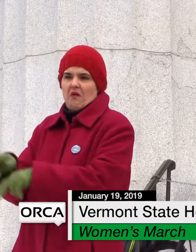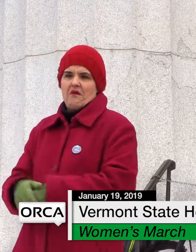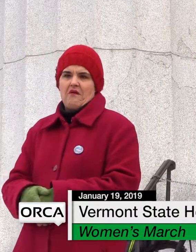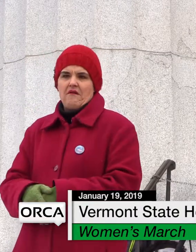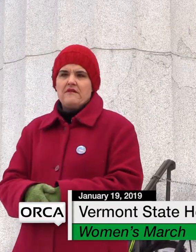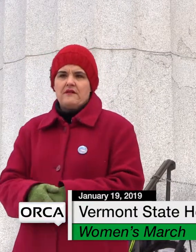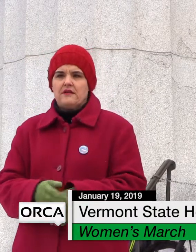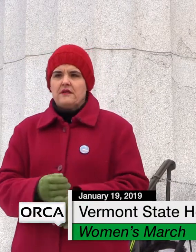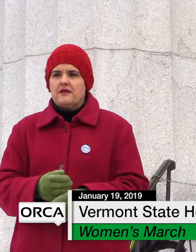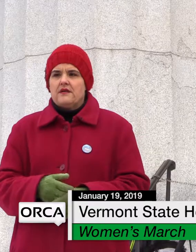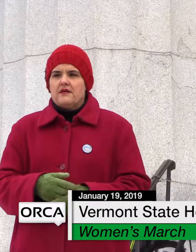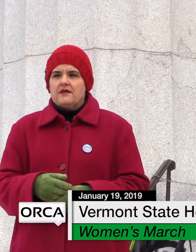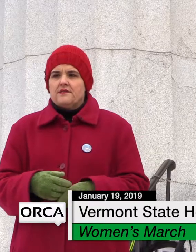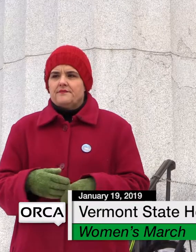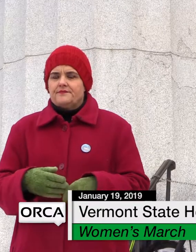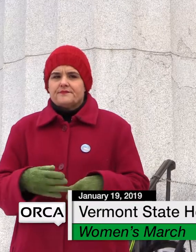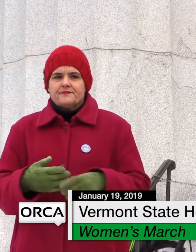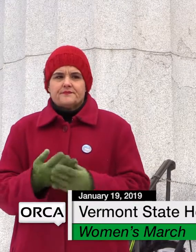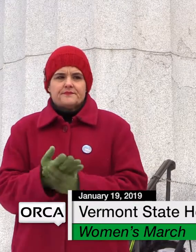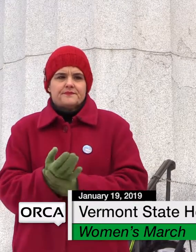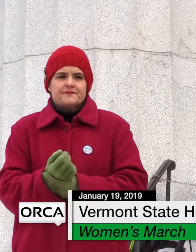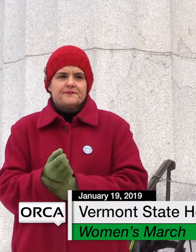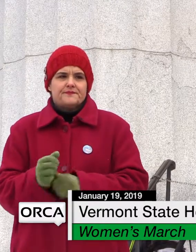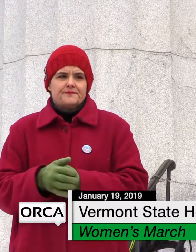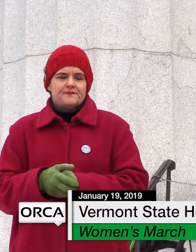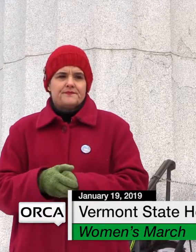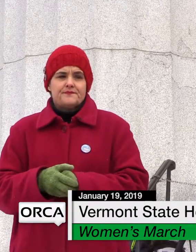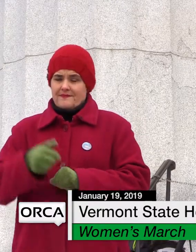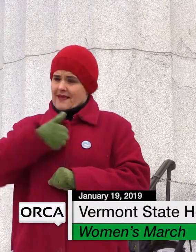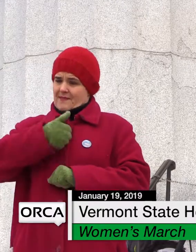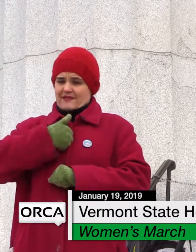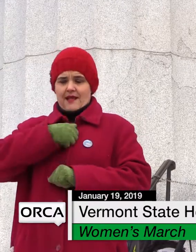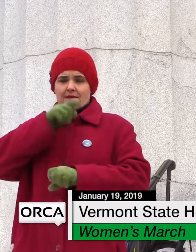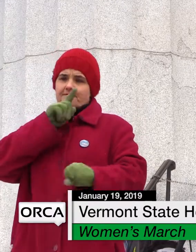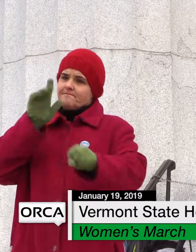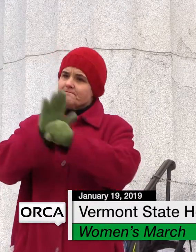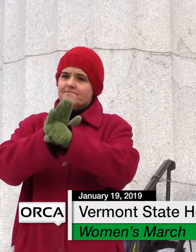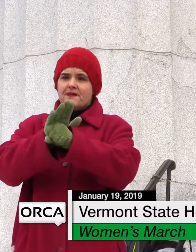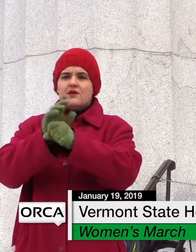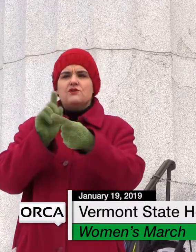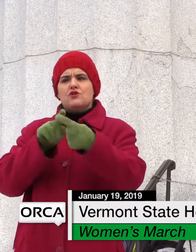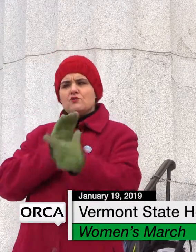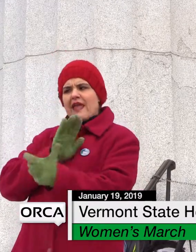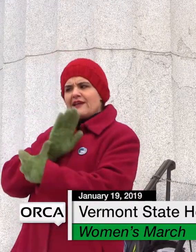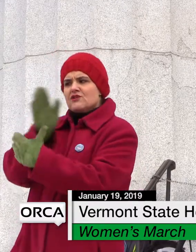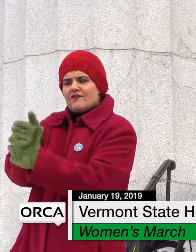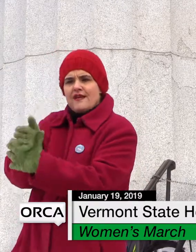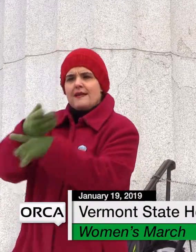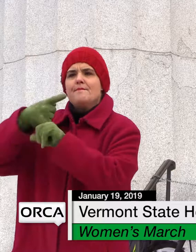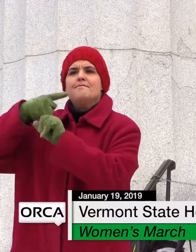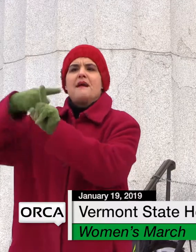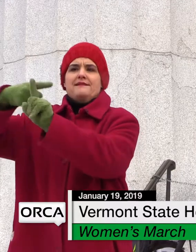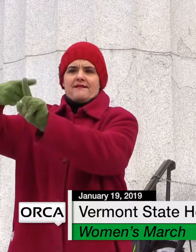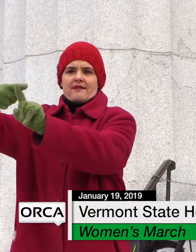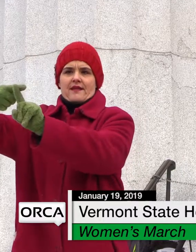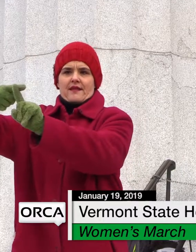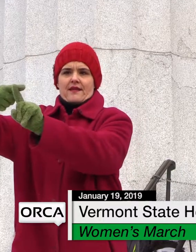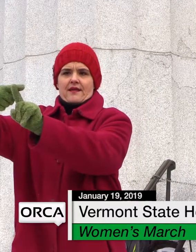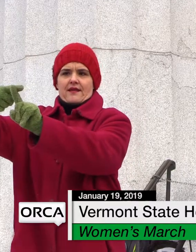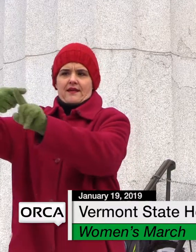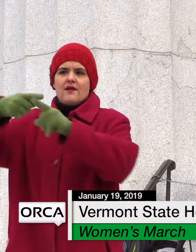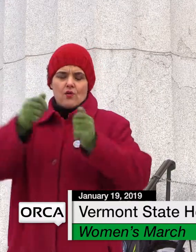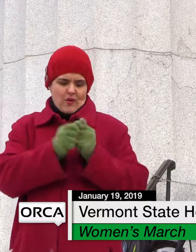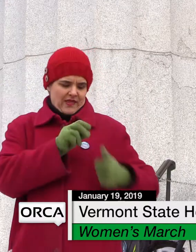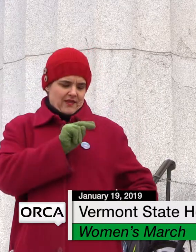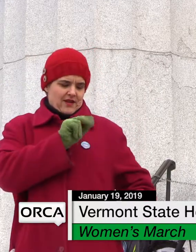crisis. I've taken a personal pledge to intervene in a positive way. It feels